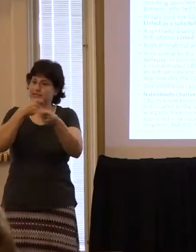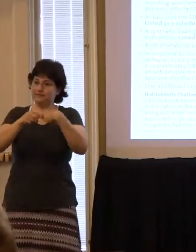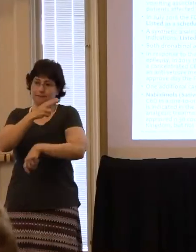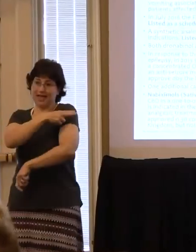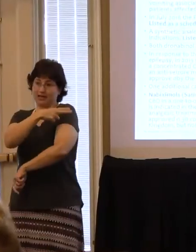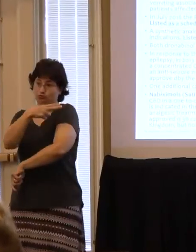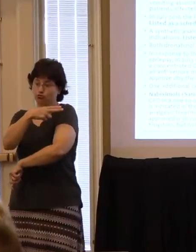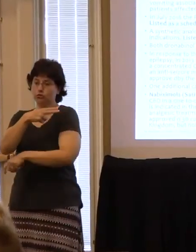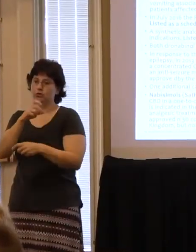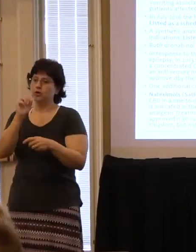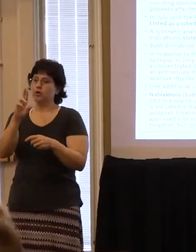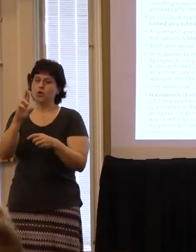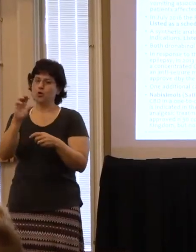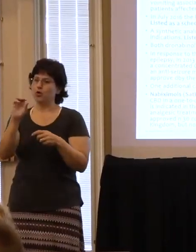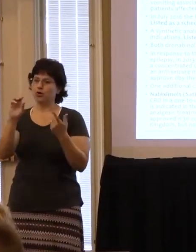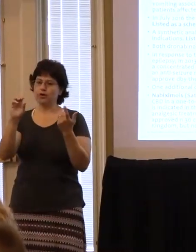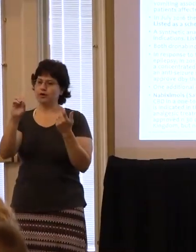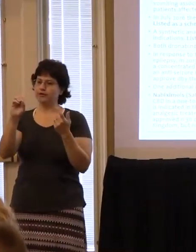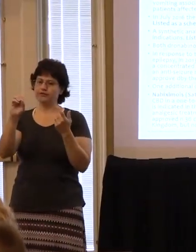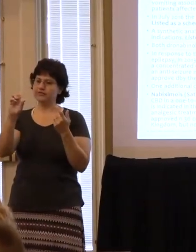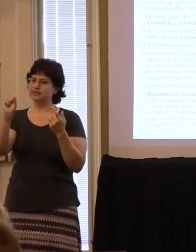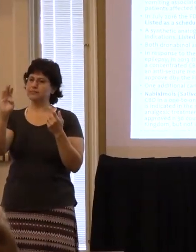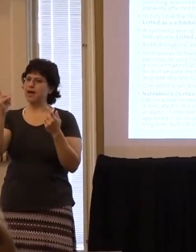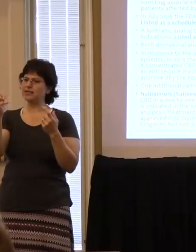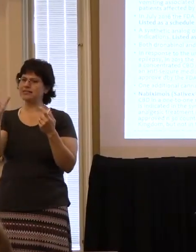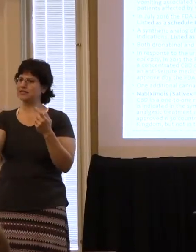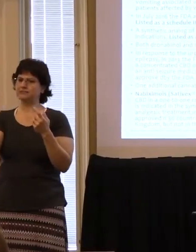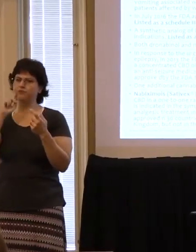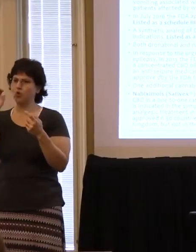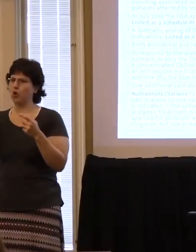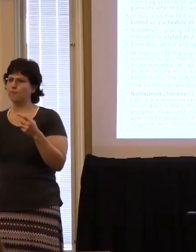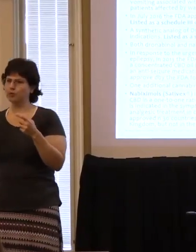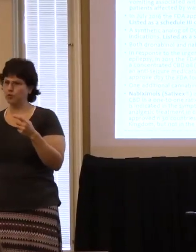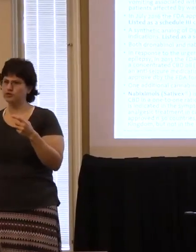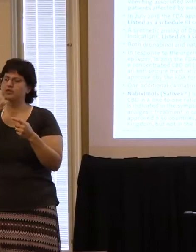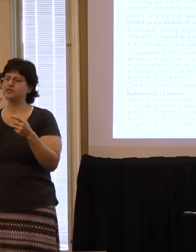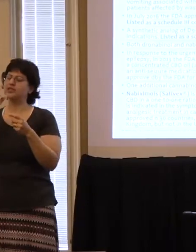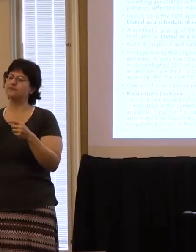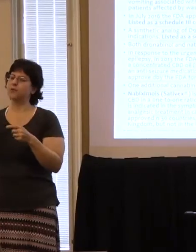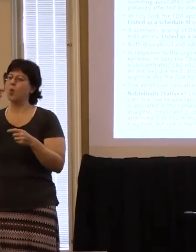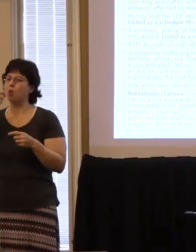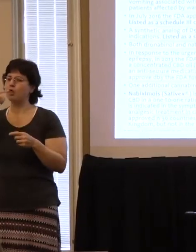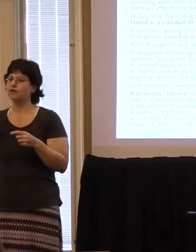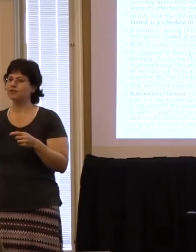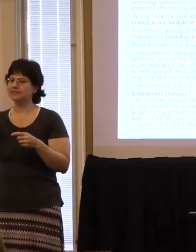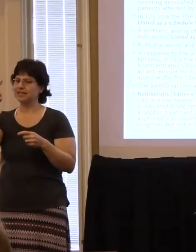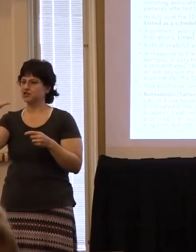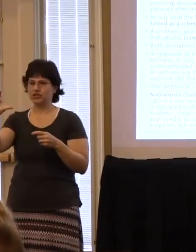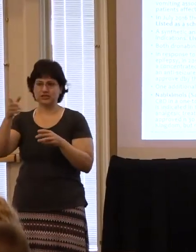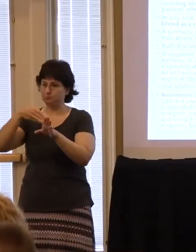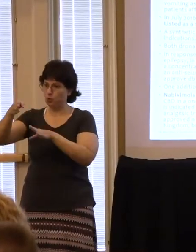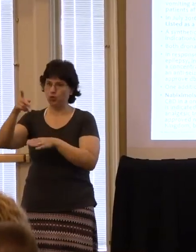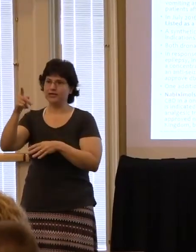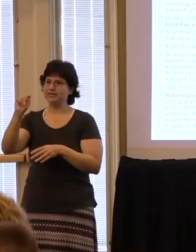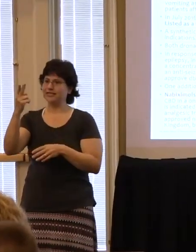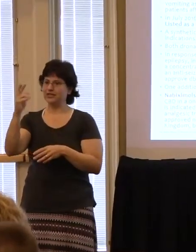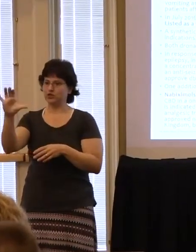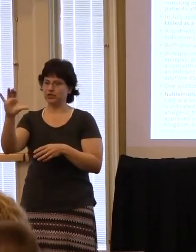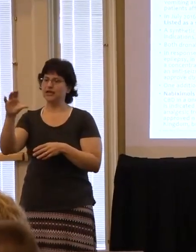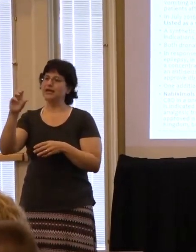patch or Suboxone for opiates, we gave them dronabinol, which is oral THC. That's all it is. It's pure THC.